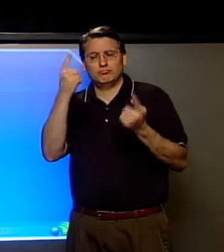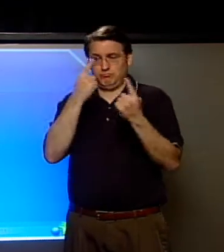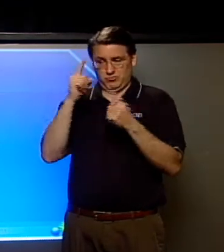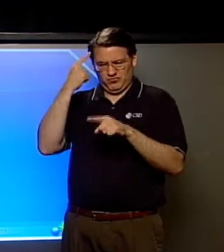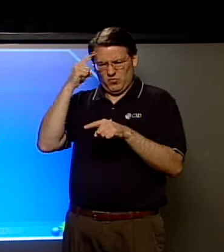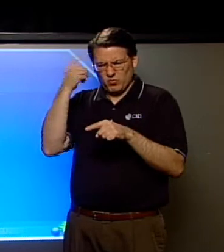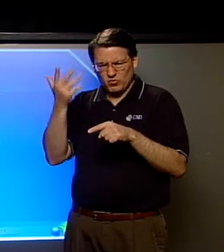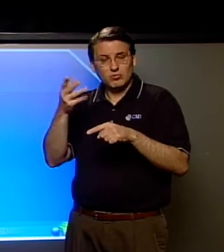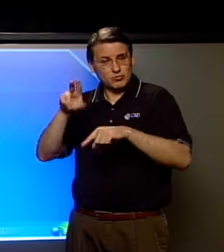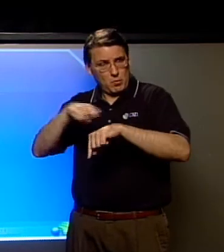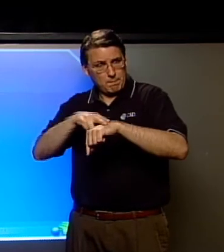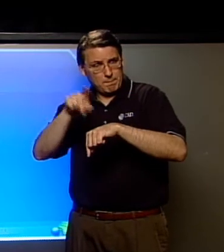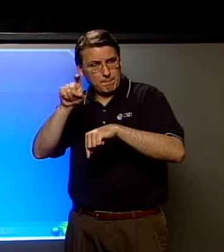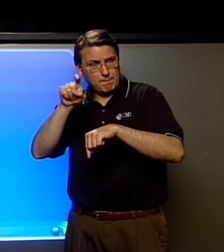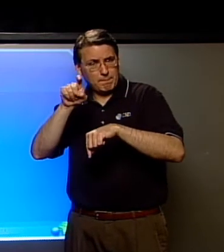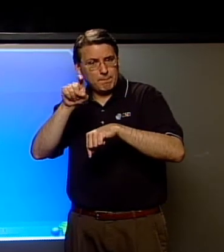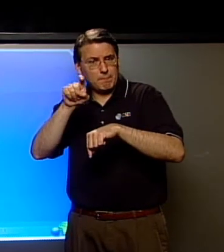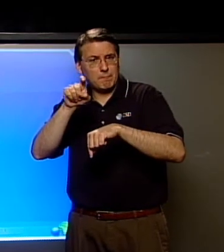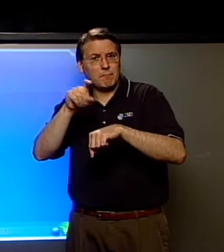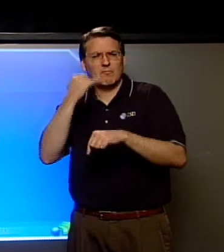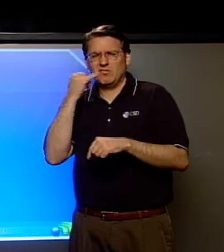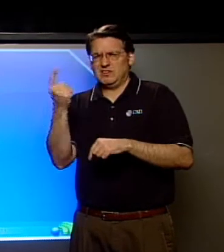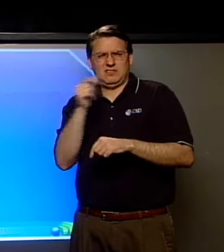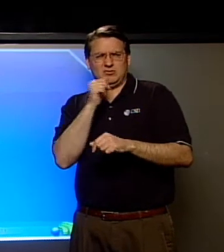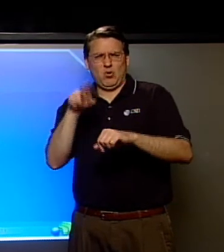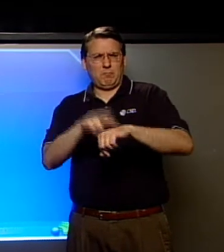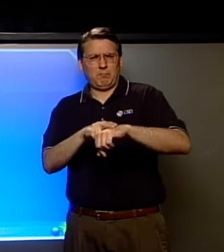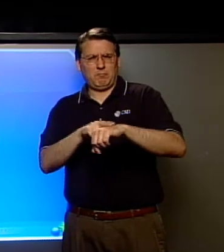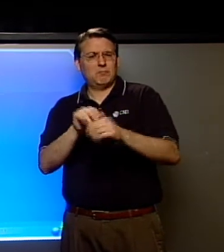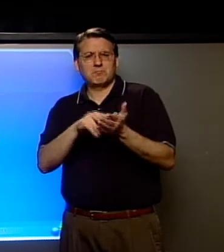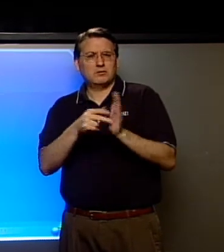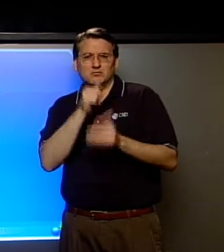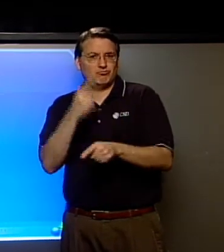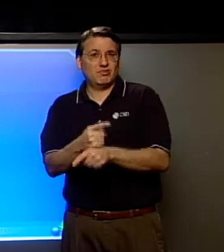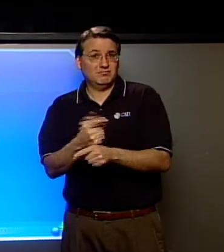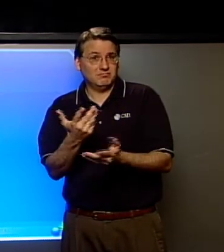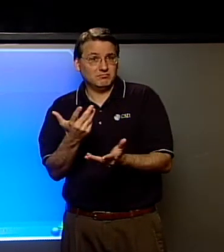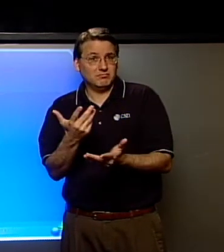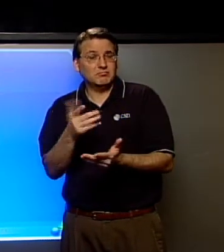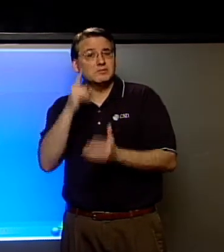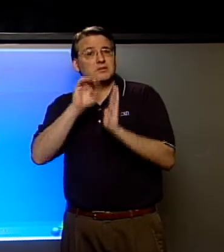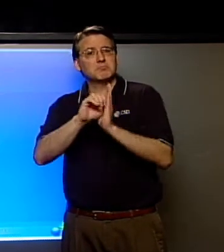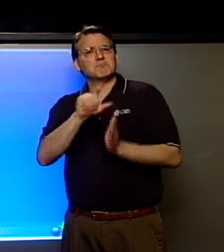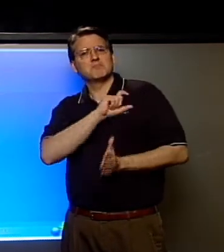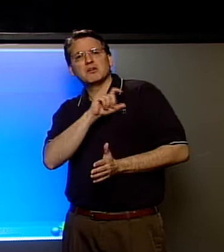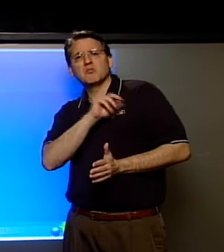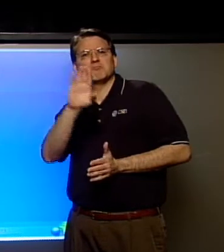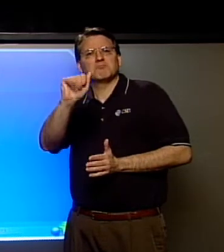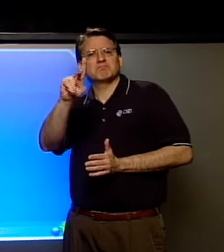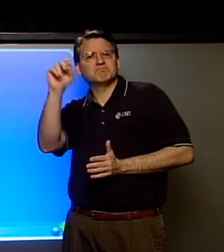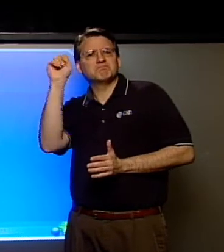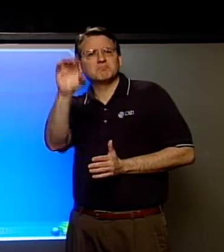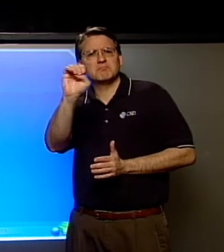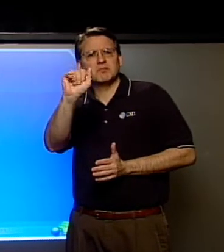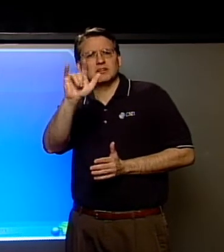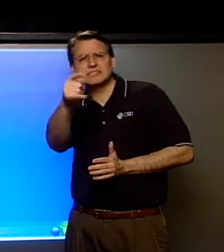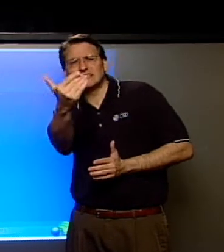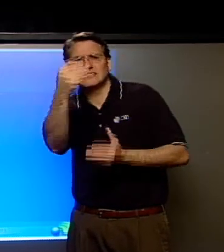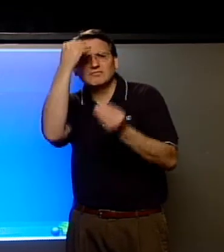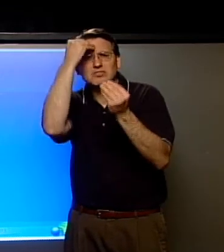Now, deterring, maybe you should think about, what is this for? Why am I giving these people my information? Is this normal?